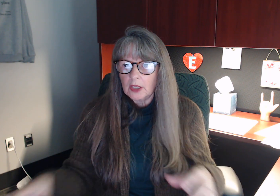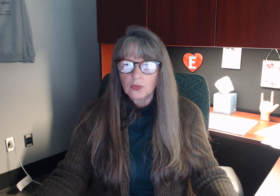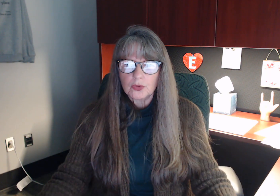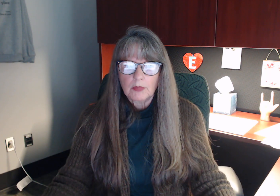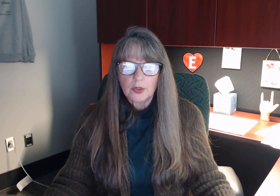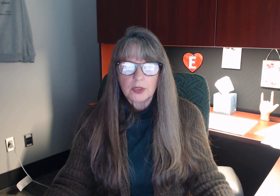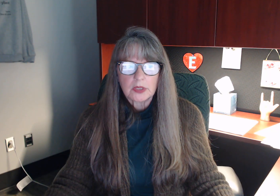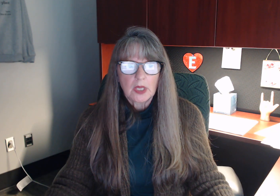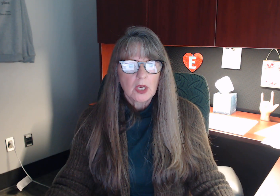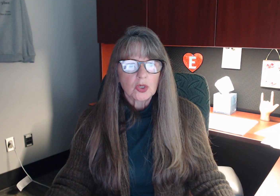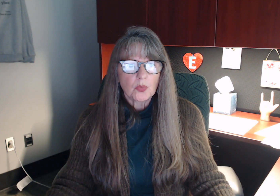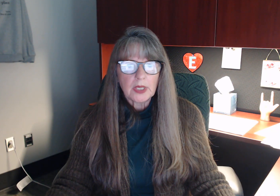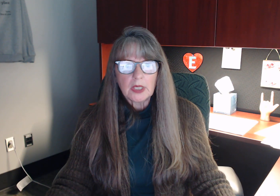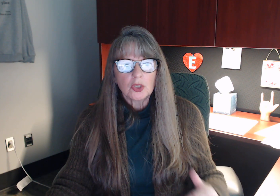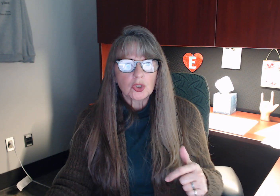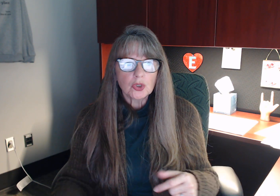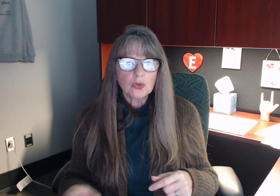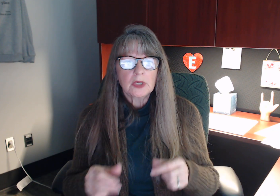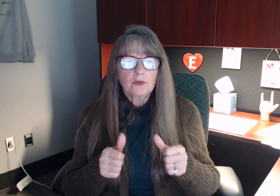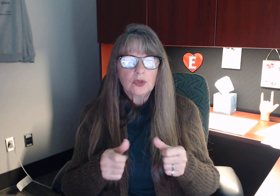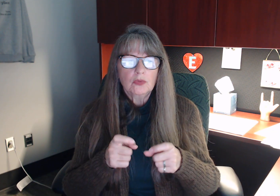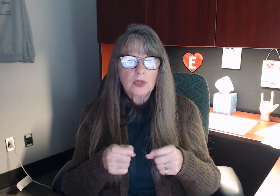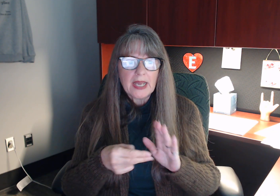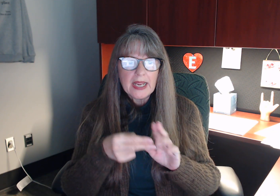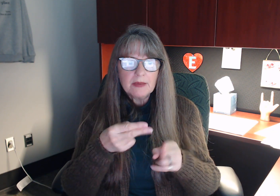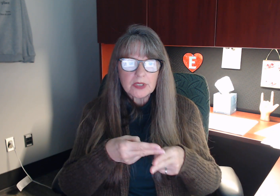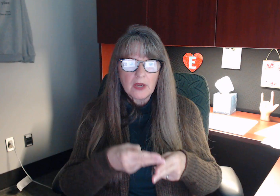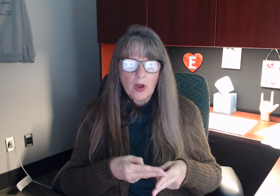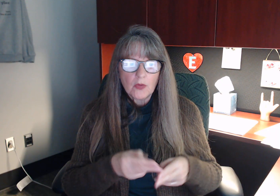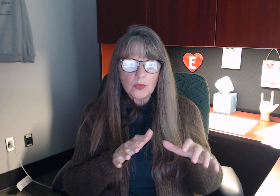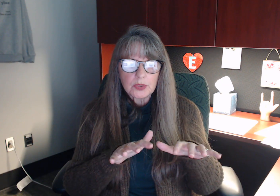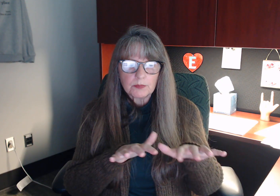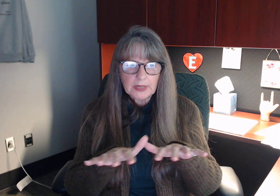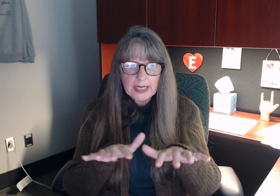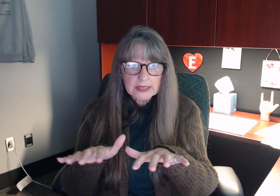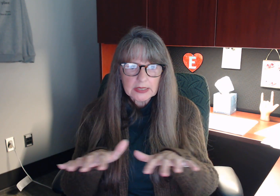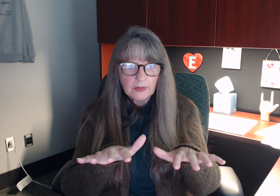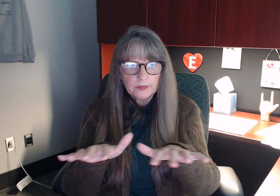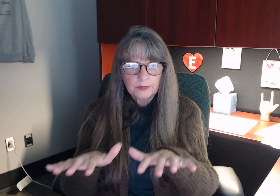closer margins. 22 gives you the names of all those plates.